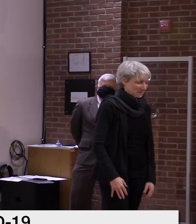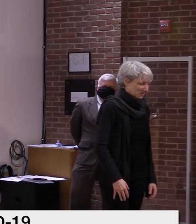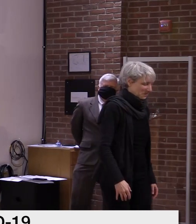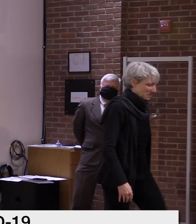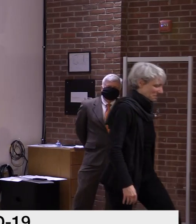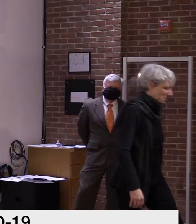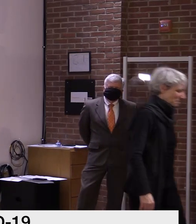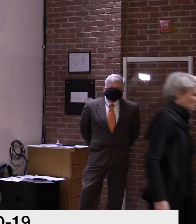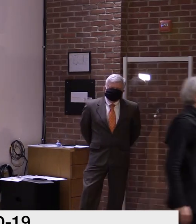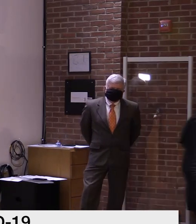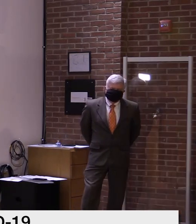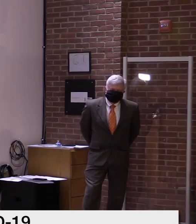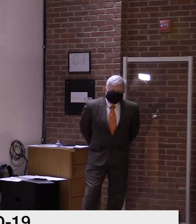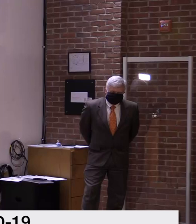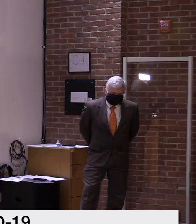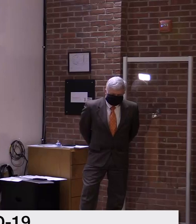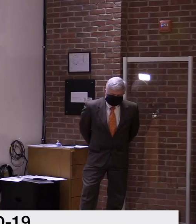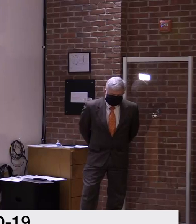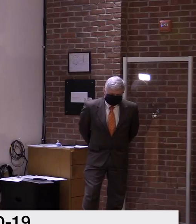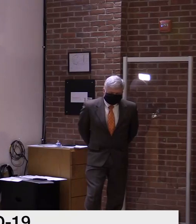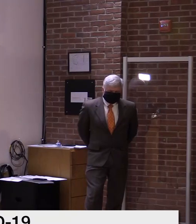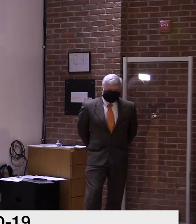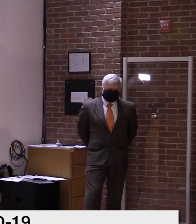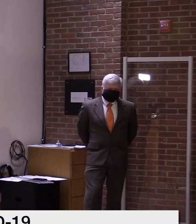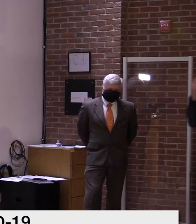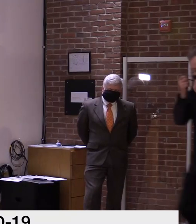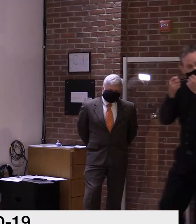Thank you. Avery Powell, WCAX.